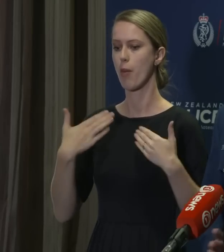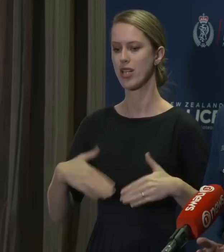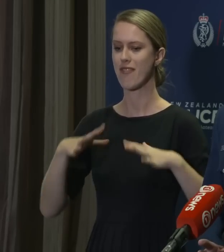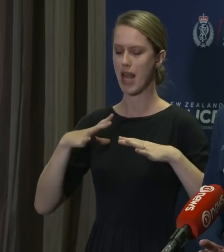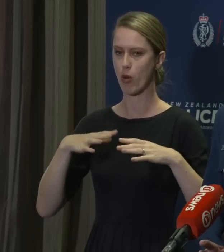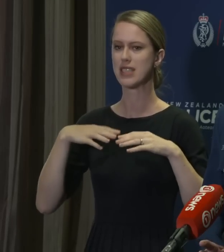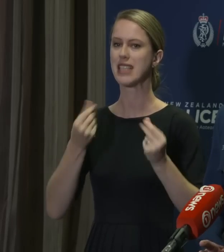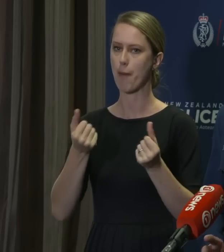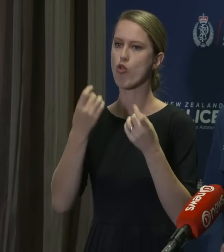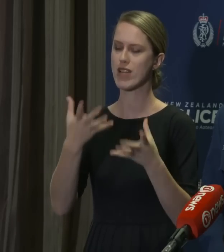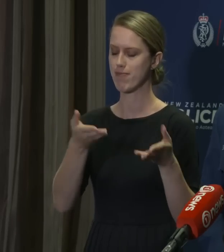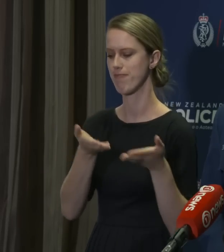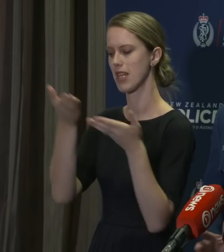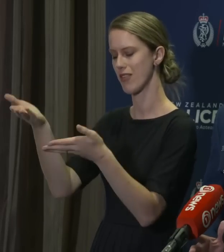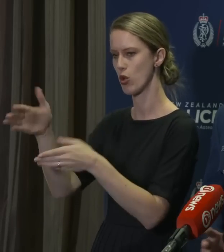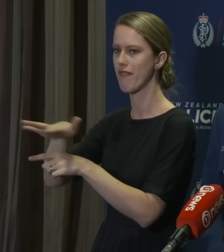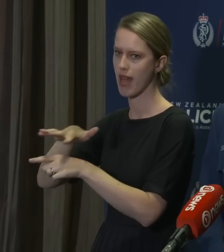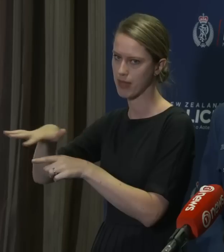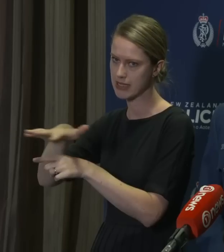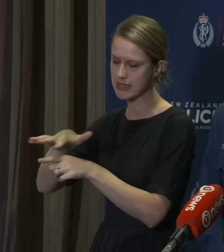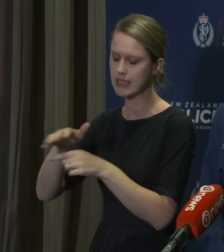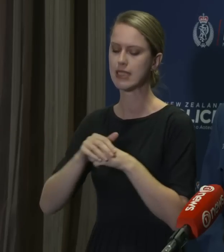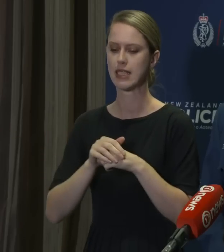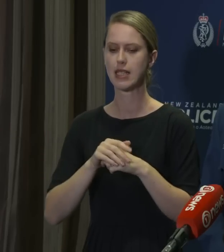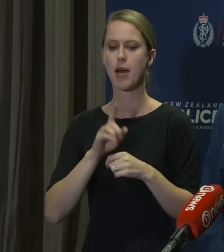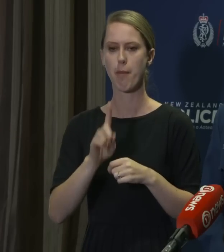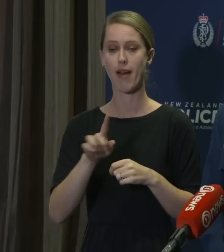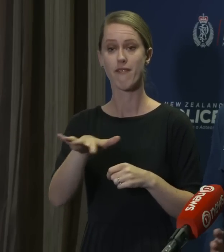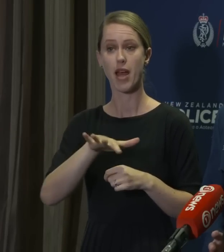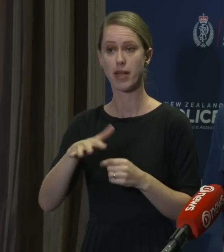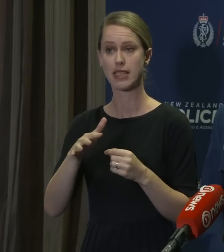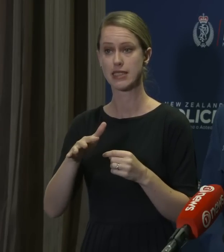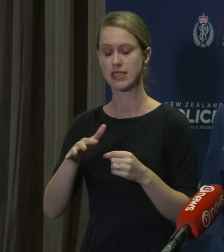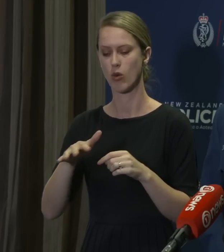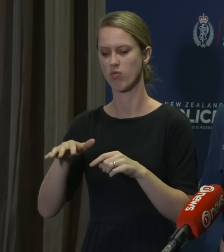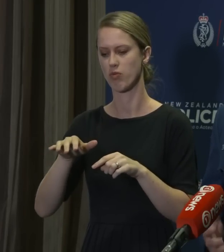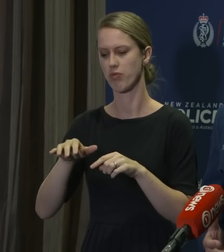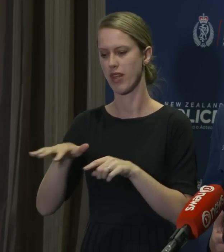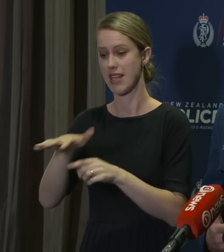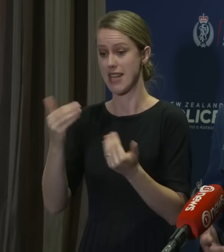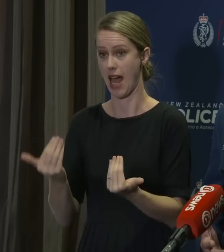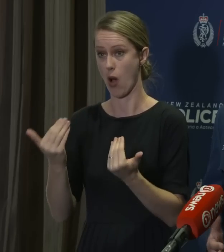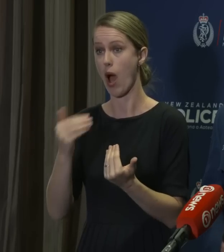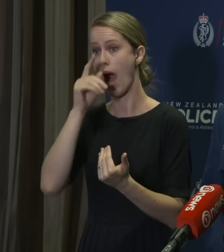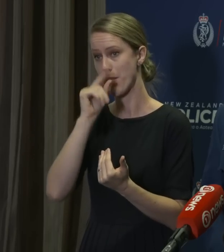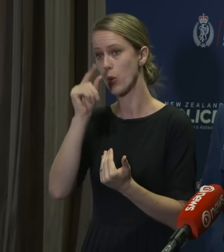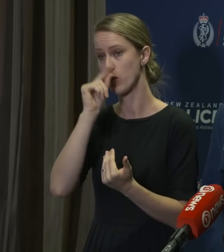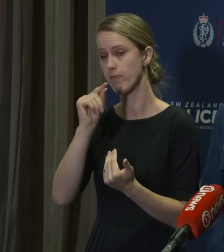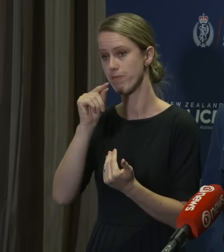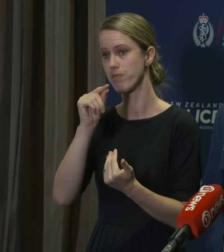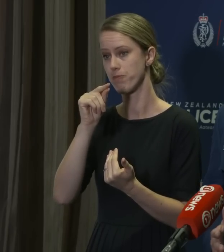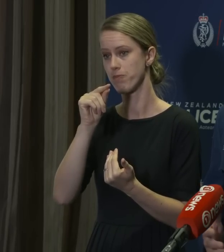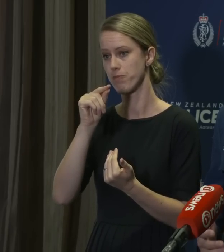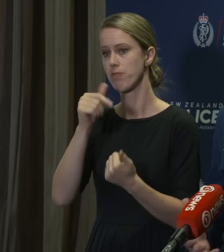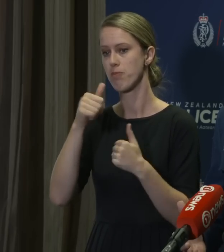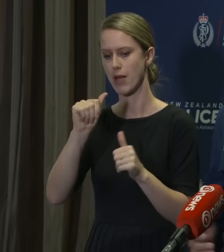some obviously have been returned, but families, next of kin are now able